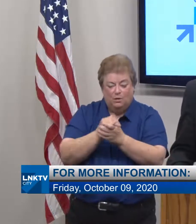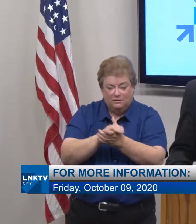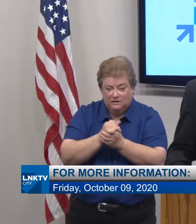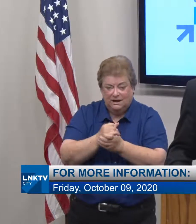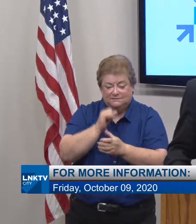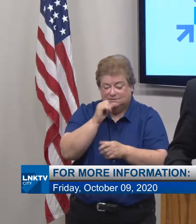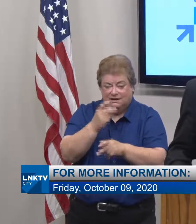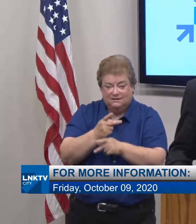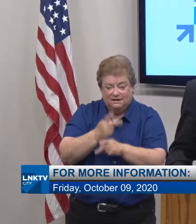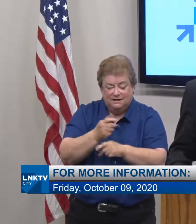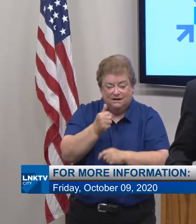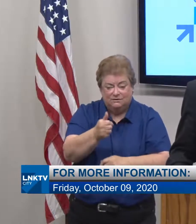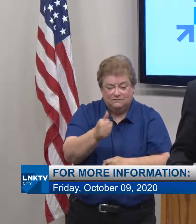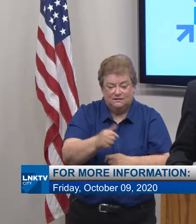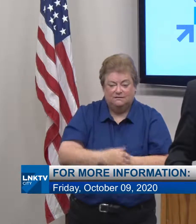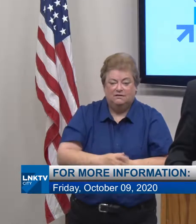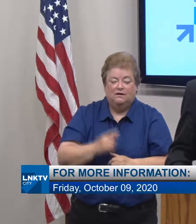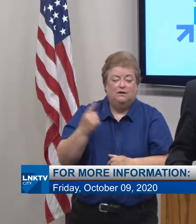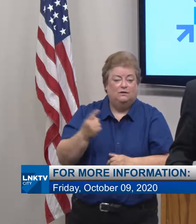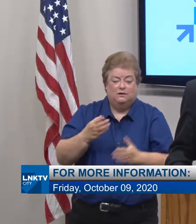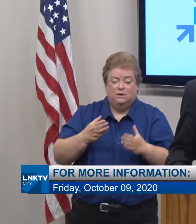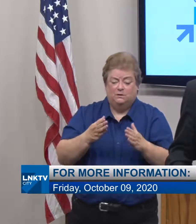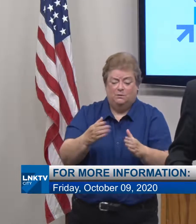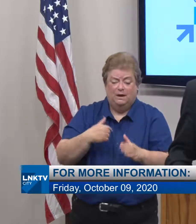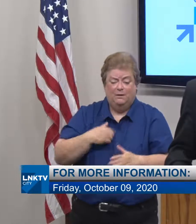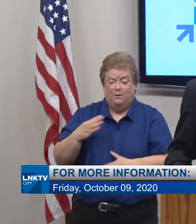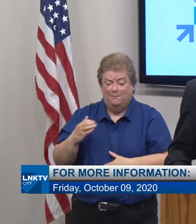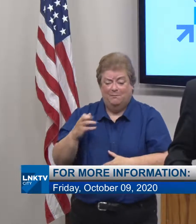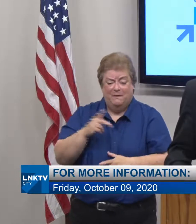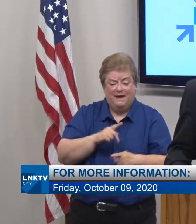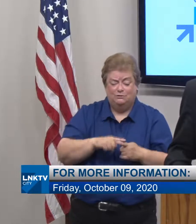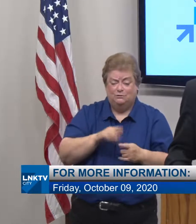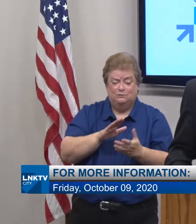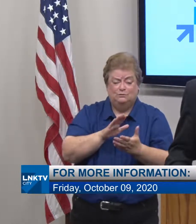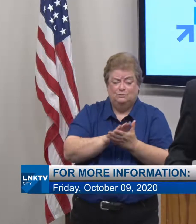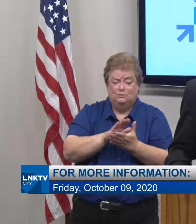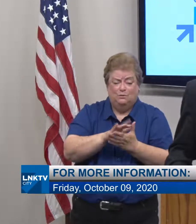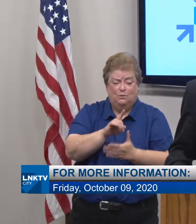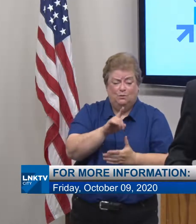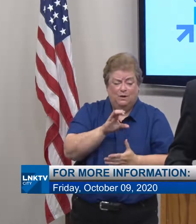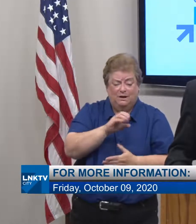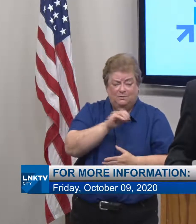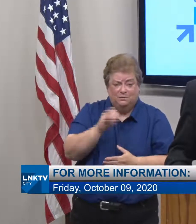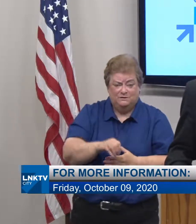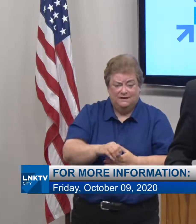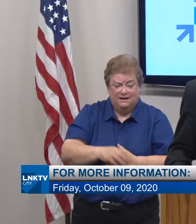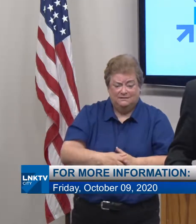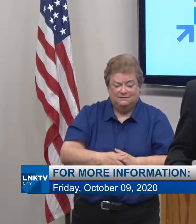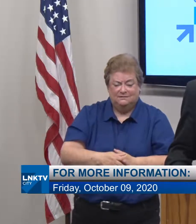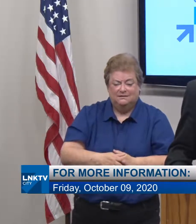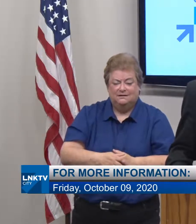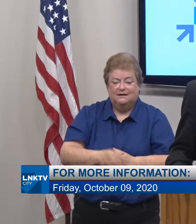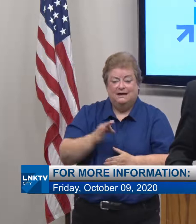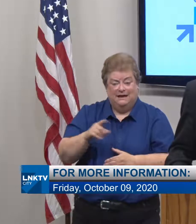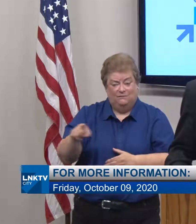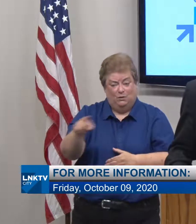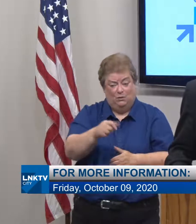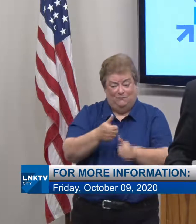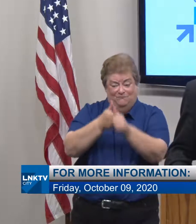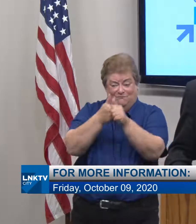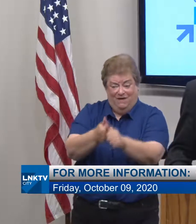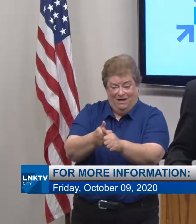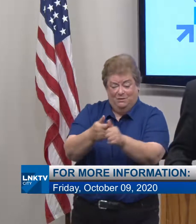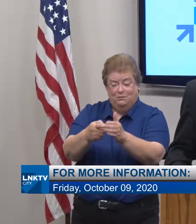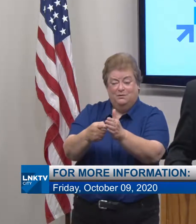themselves, that the only way that we're going to get back to school is if they do, then perhaps I'm hoping that we